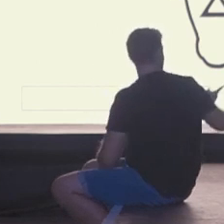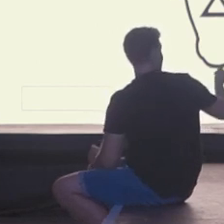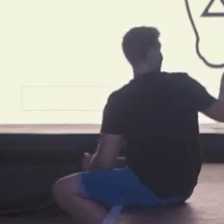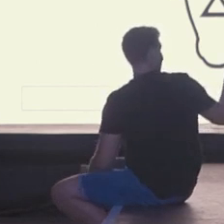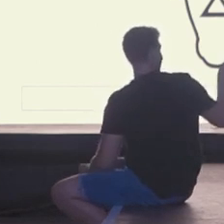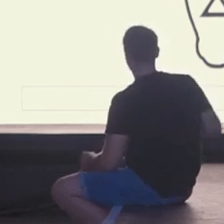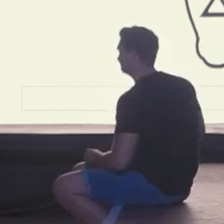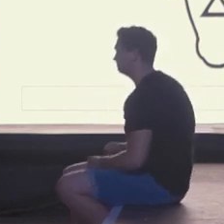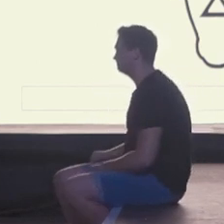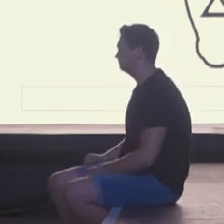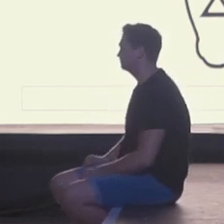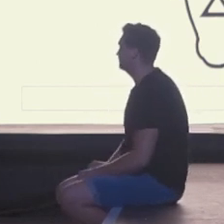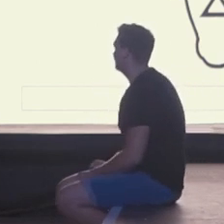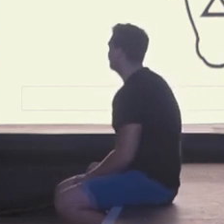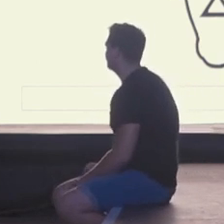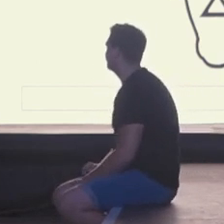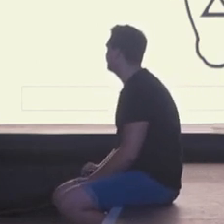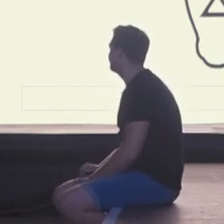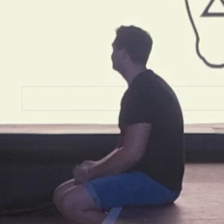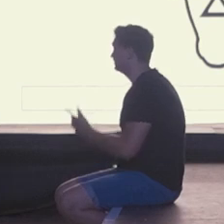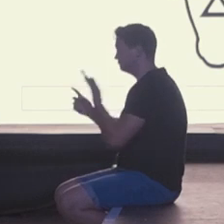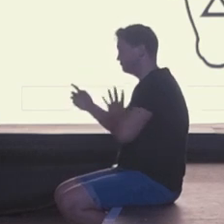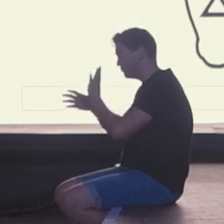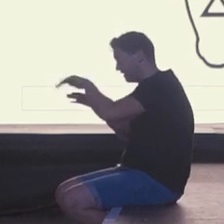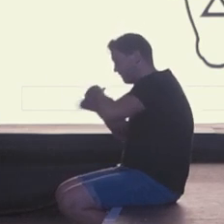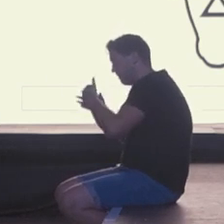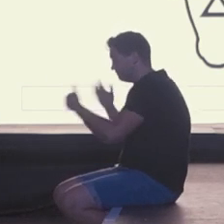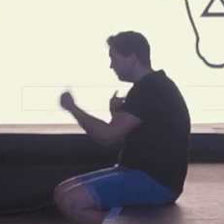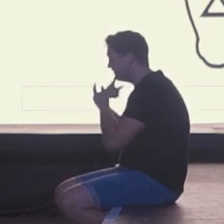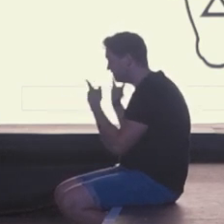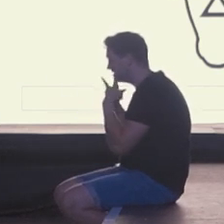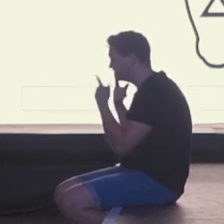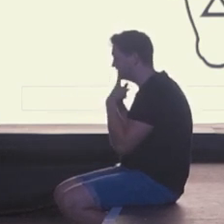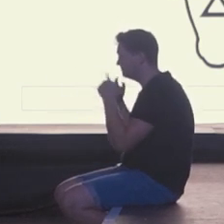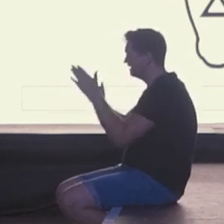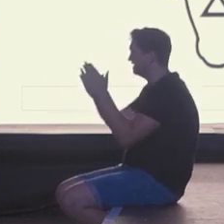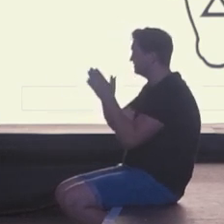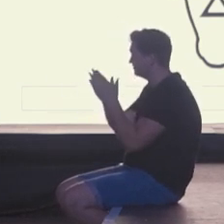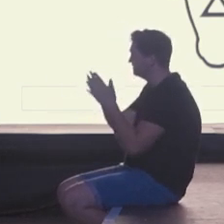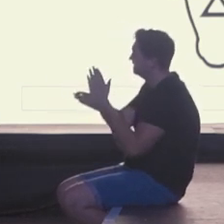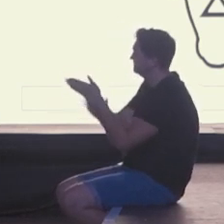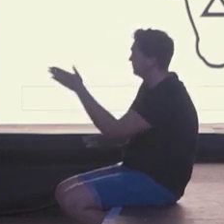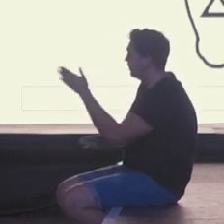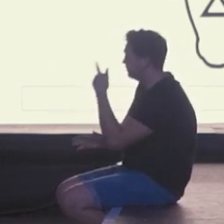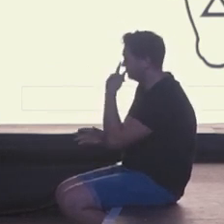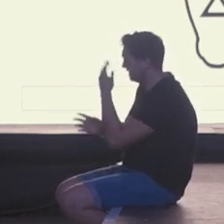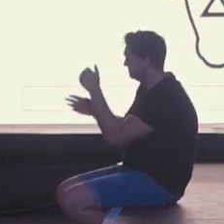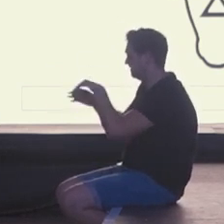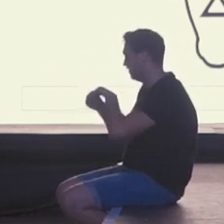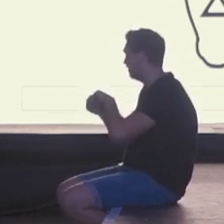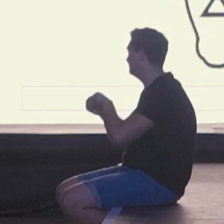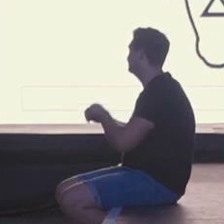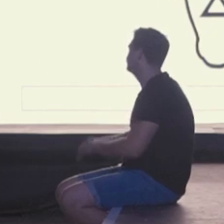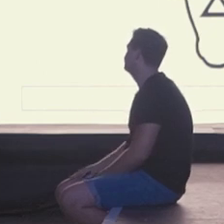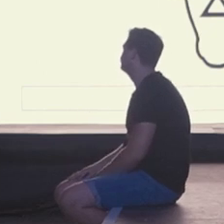bamboo thing, come to the Rebellion. There's so many ways to get involved. Go home on Sunday, go on the website, fill out the volunteer form, all the